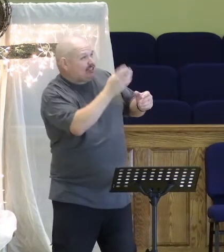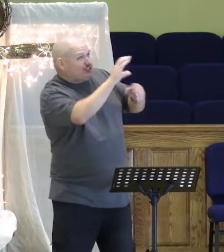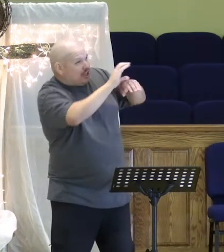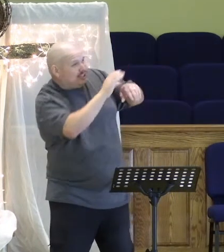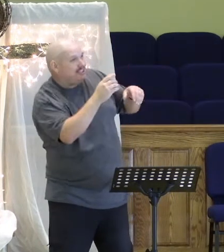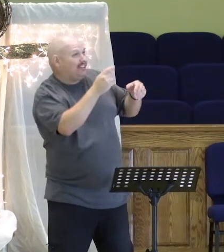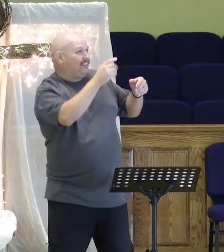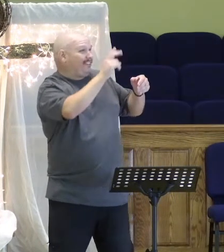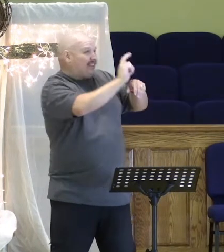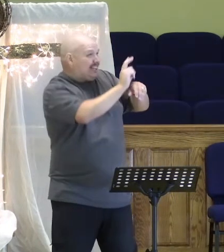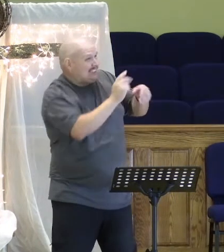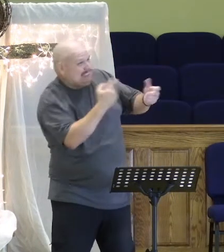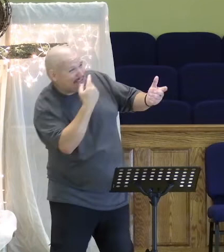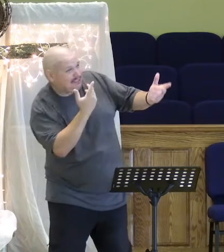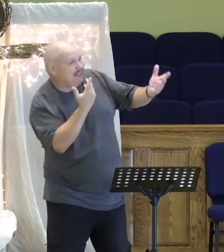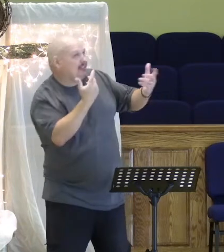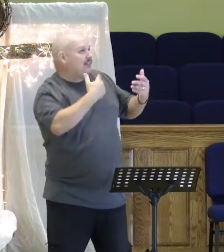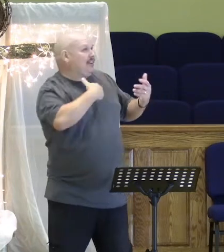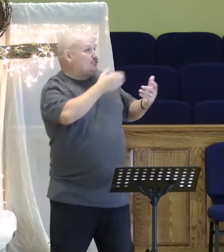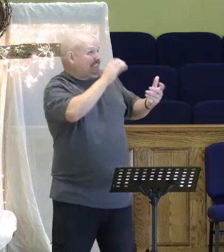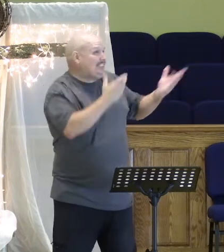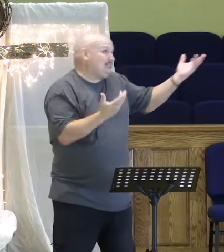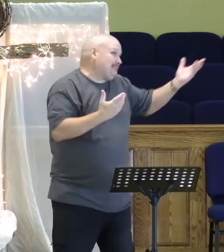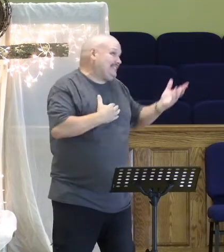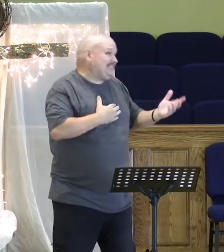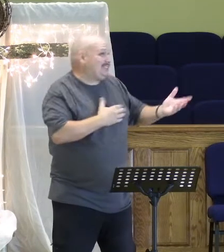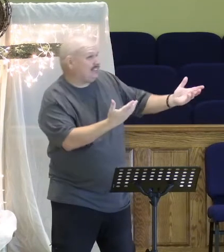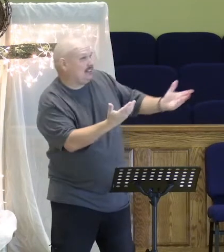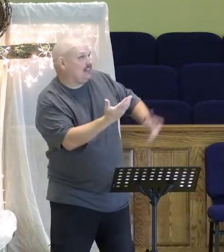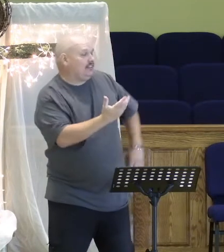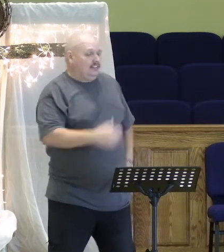want half chocolate, half vanilla frosty, and some drink too.